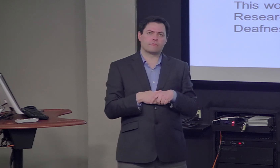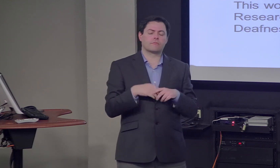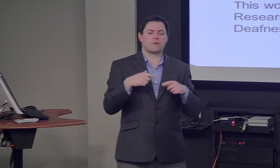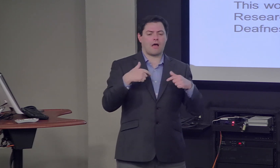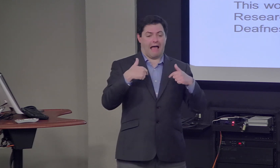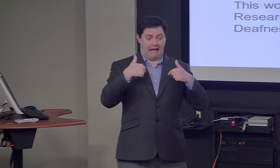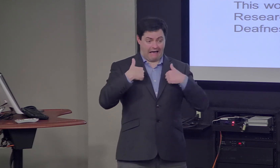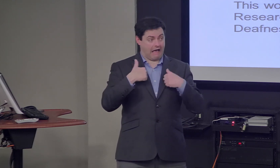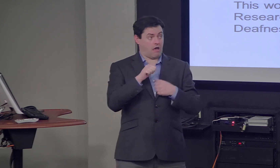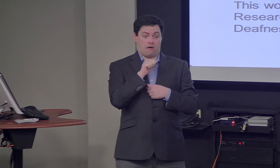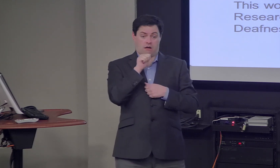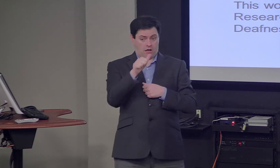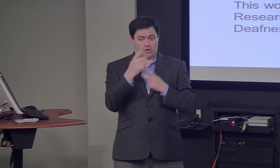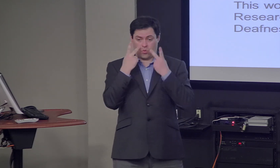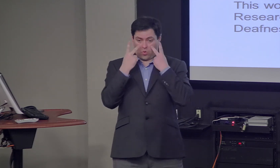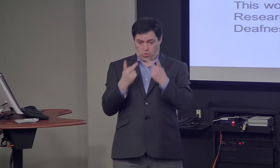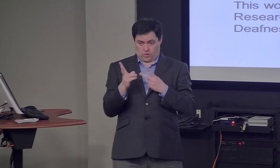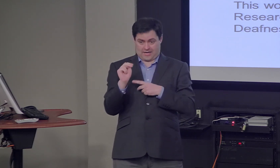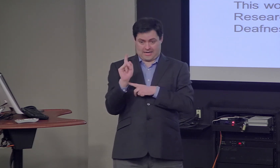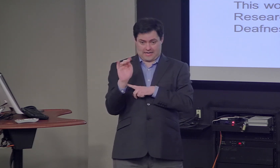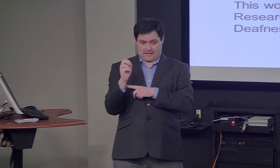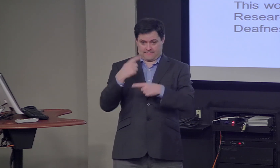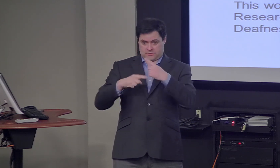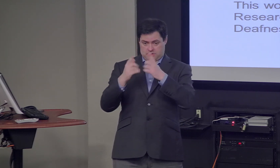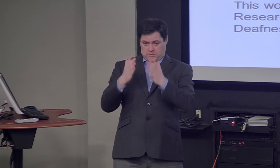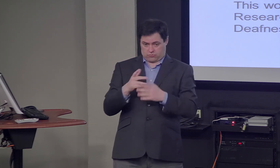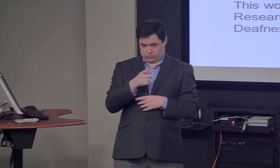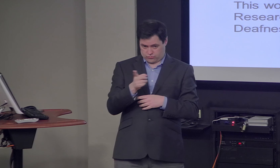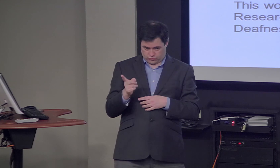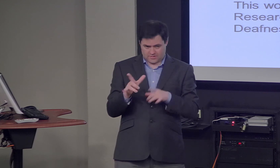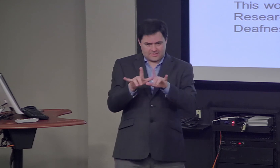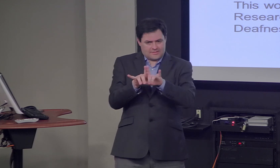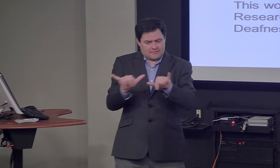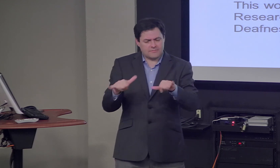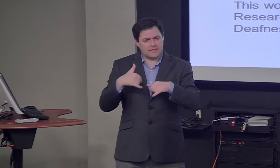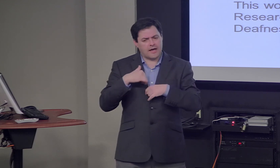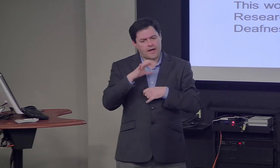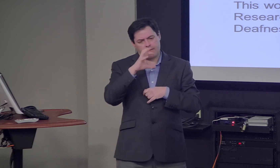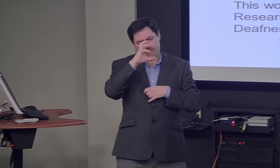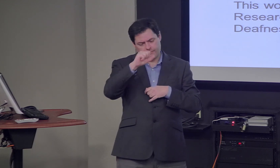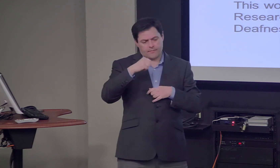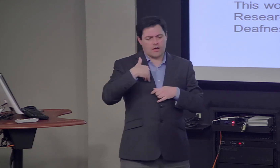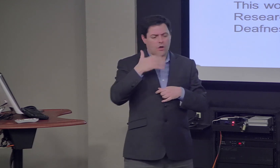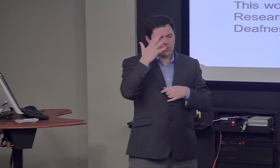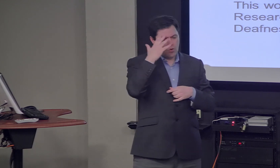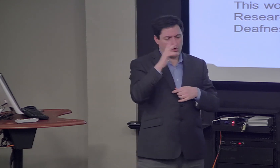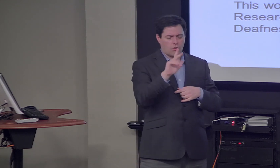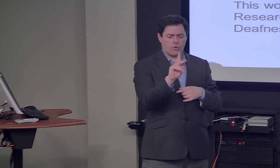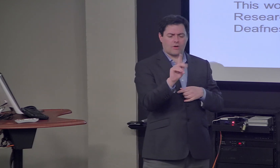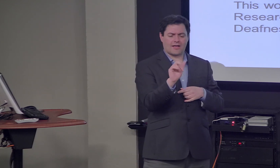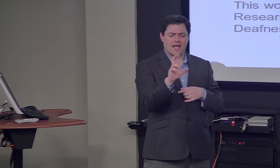of cognitive language gain. If you see a native signer, I